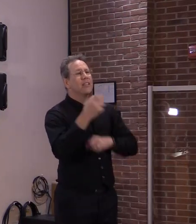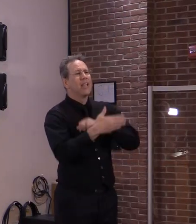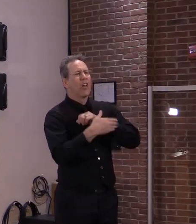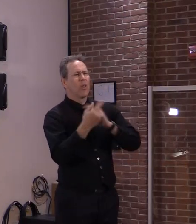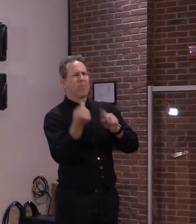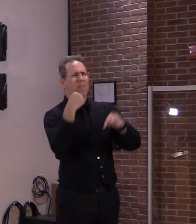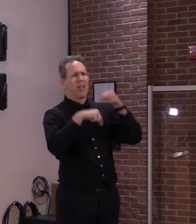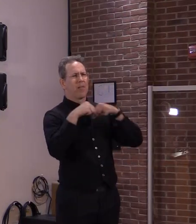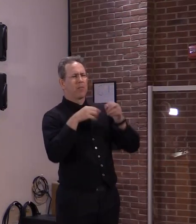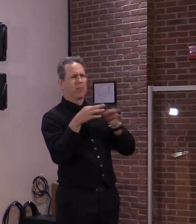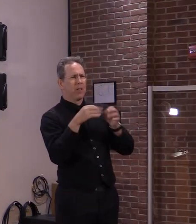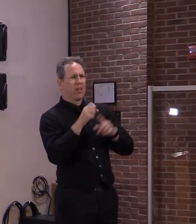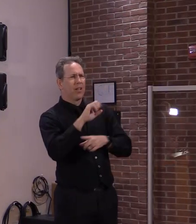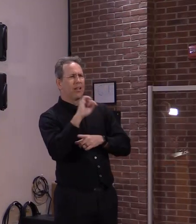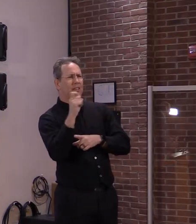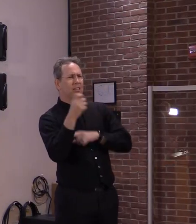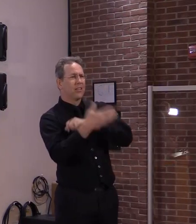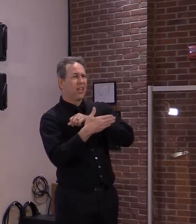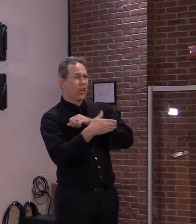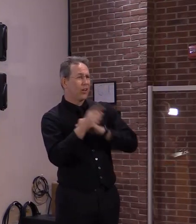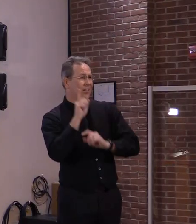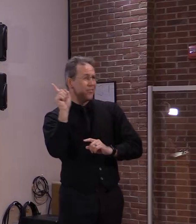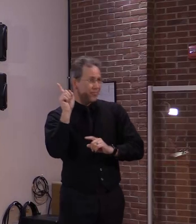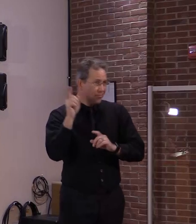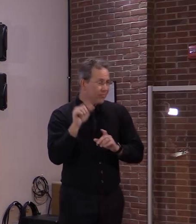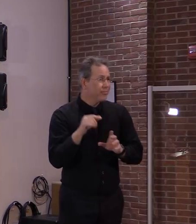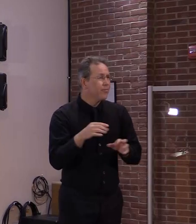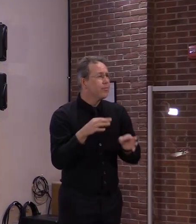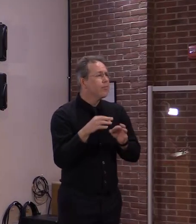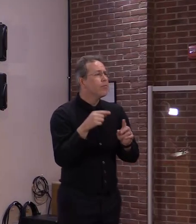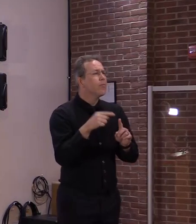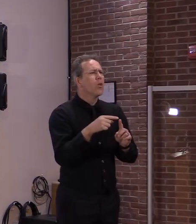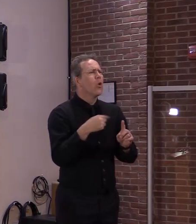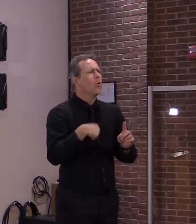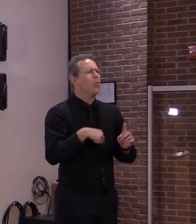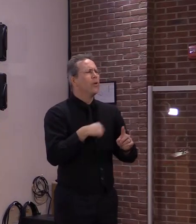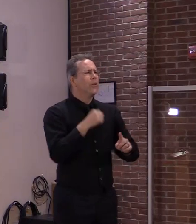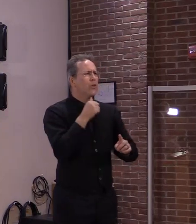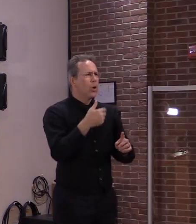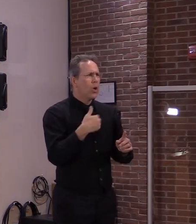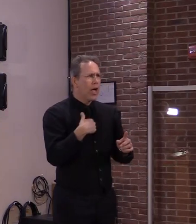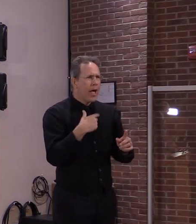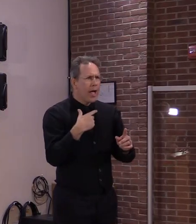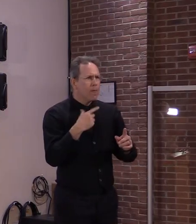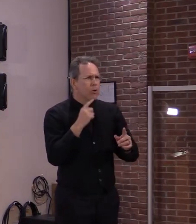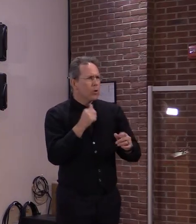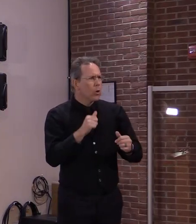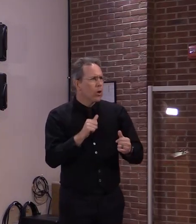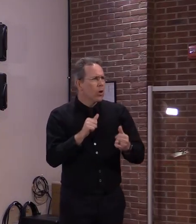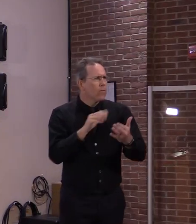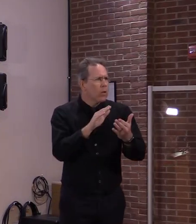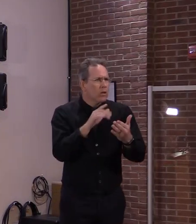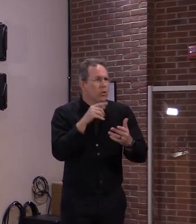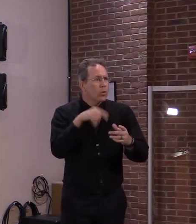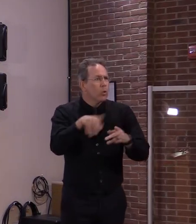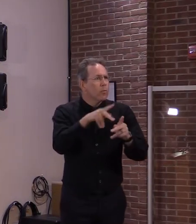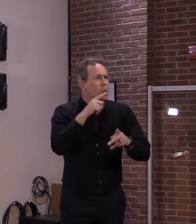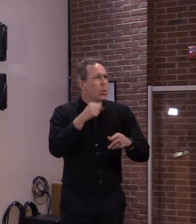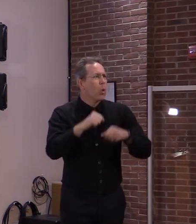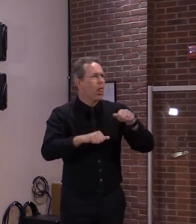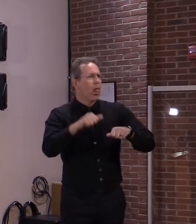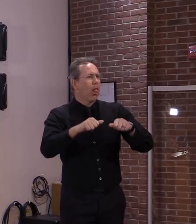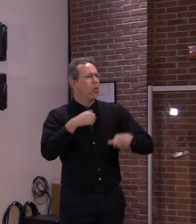much against vaccine hesitancy as they are in facilitating vaccine access. And